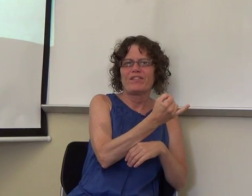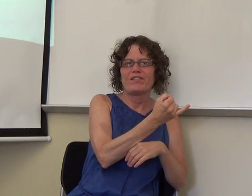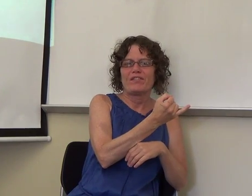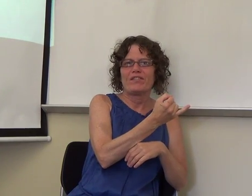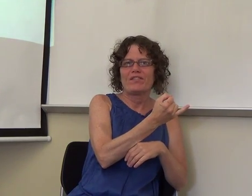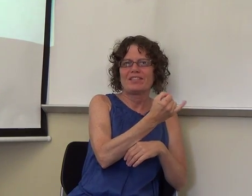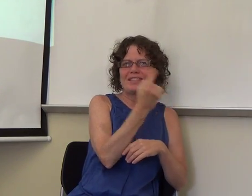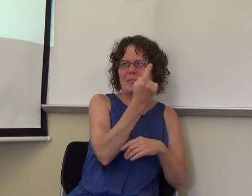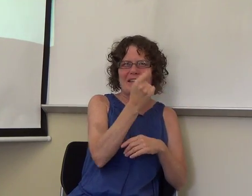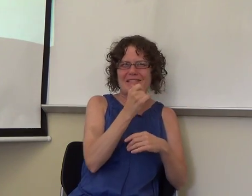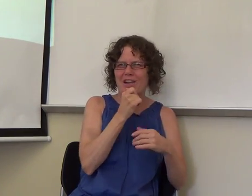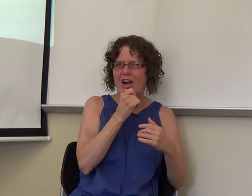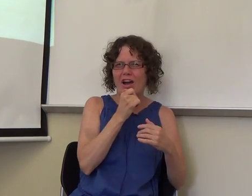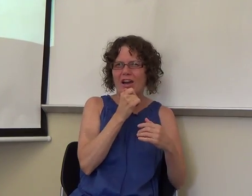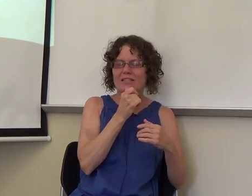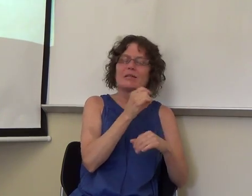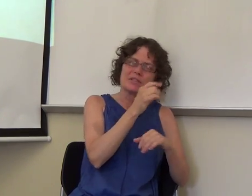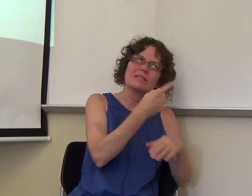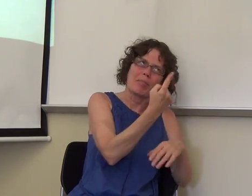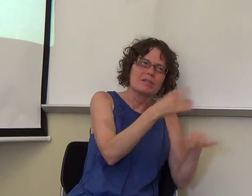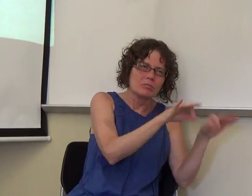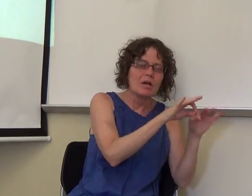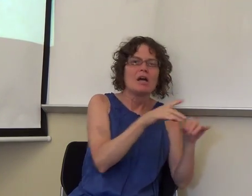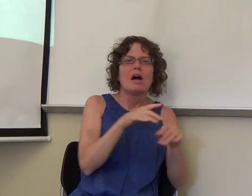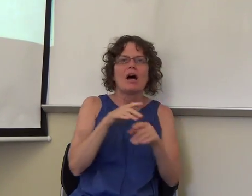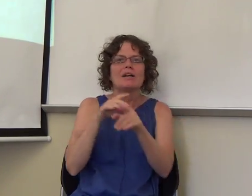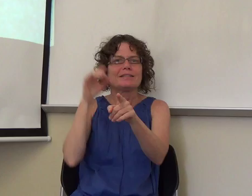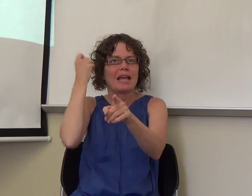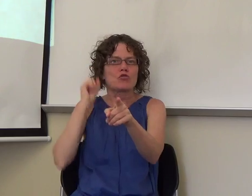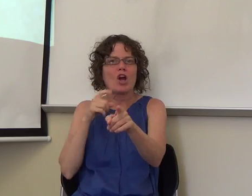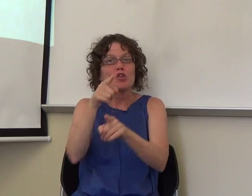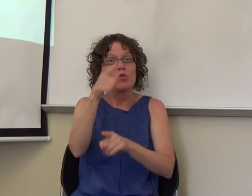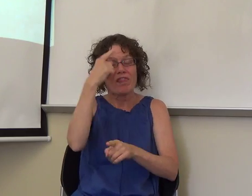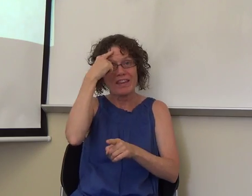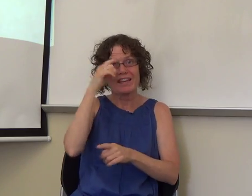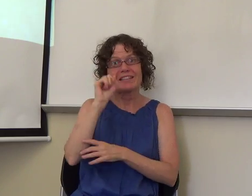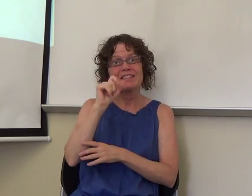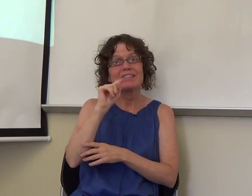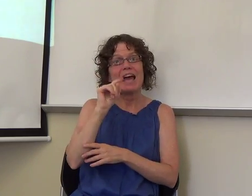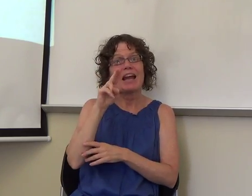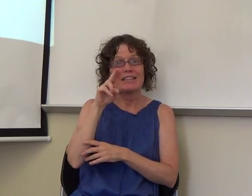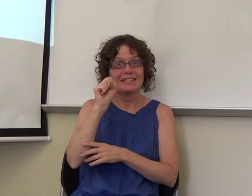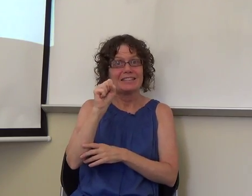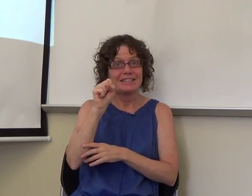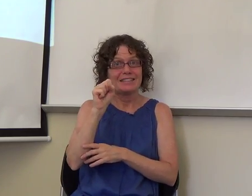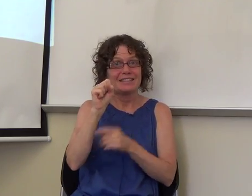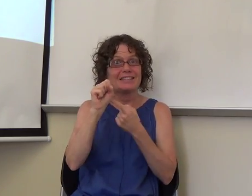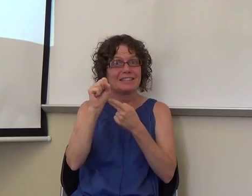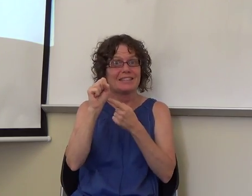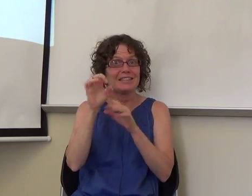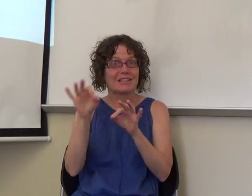something is important. This is the word Sanders means. Status means something important. Okay, so be